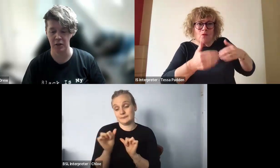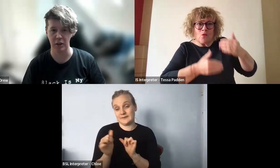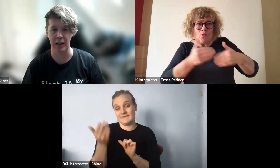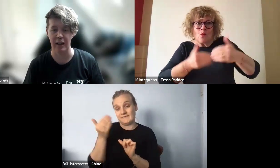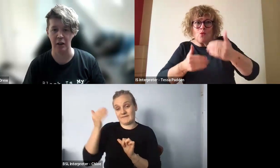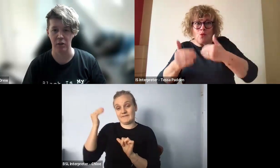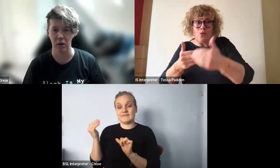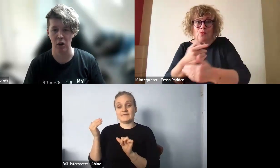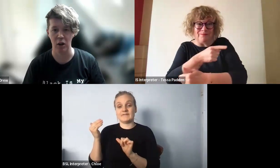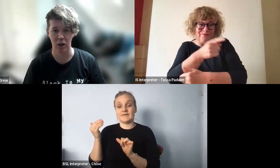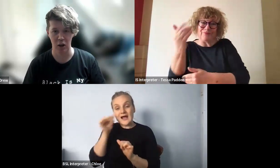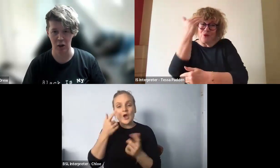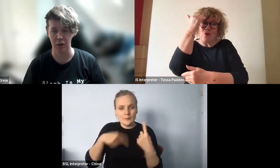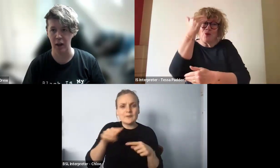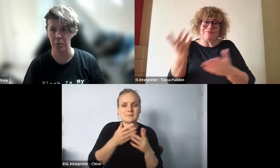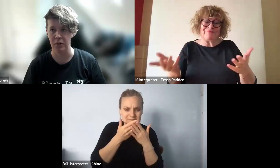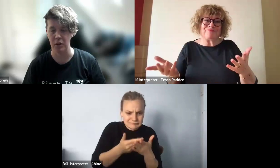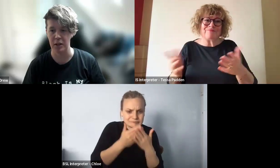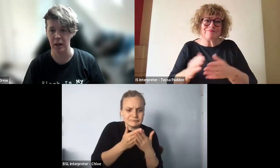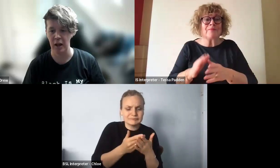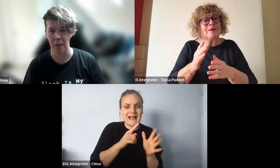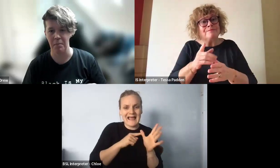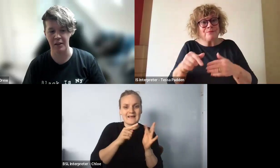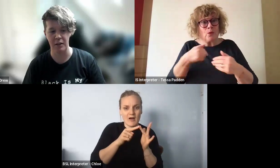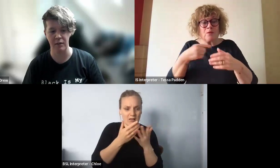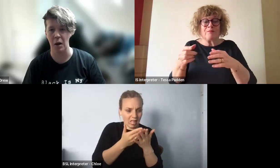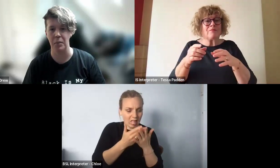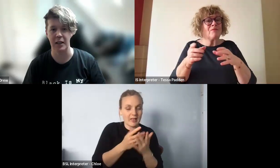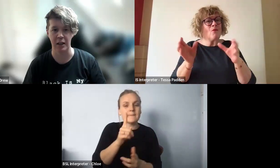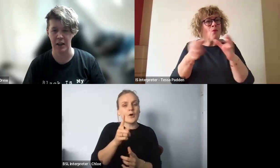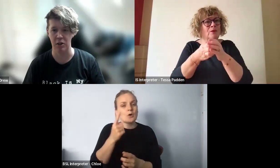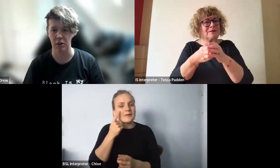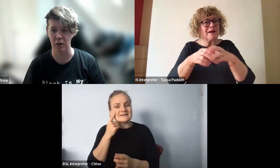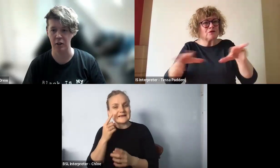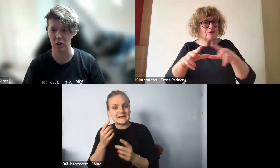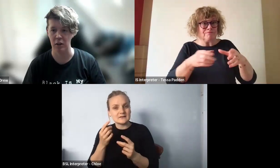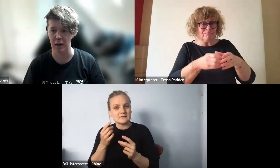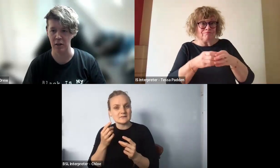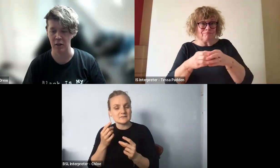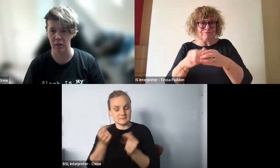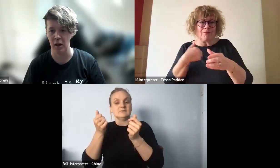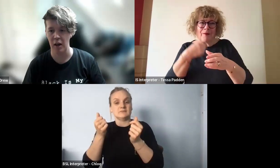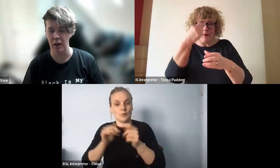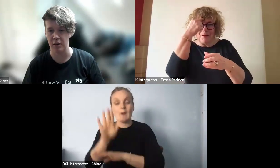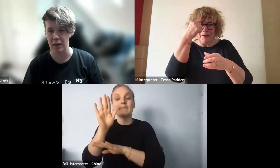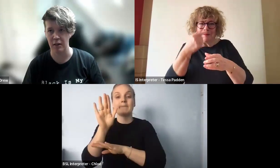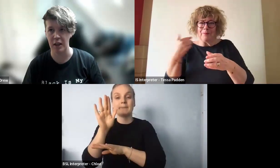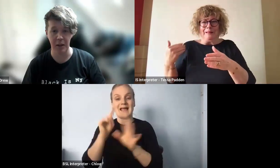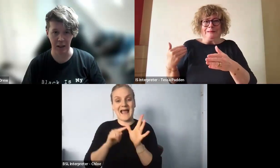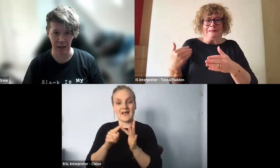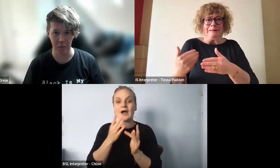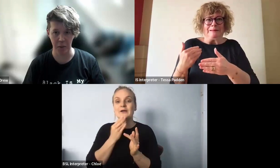been studying AI for a long time have noted a massive uptick in attention to artificial intelligence, as